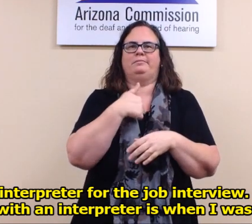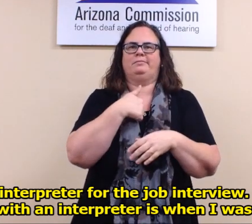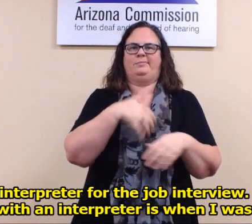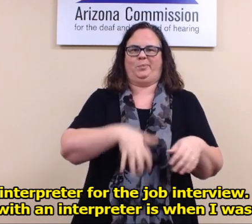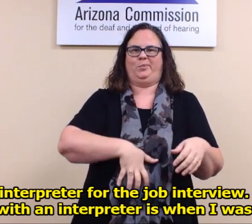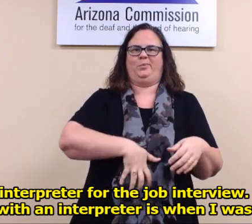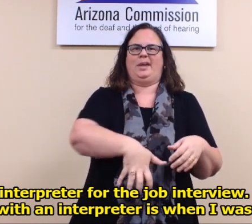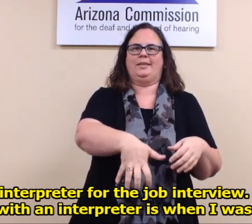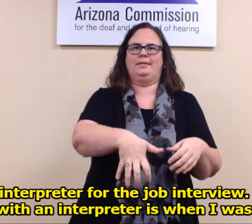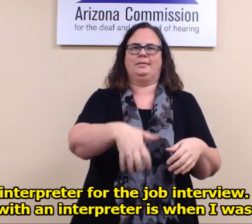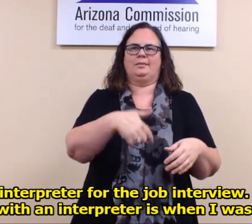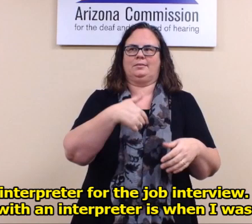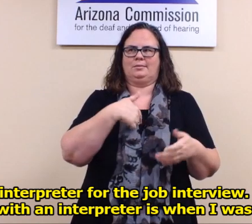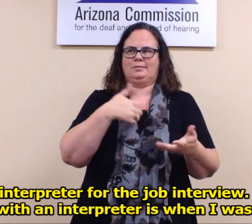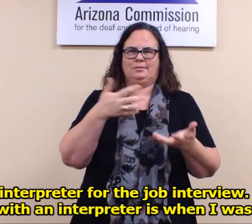with an interpreter is when I was pregnant.